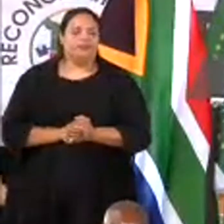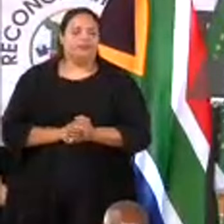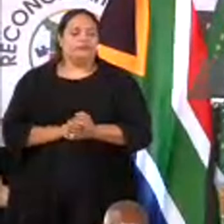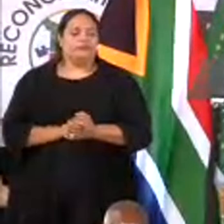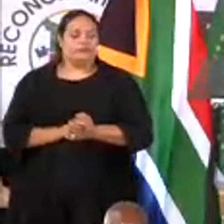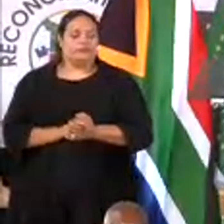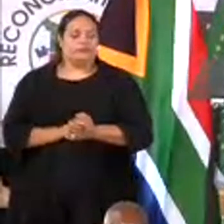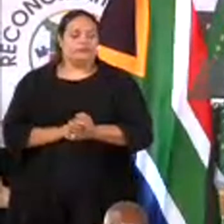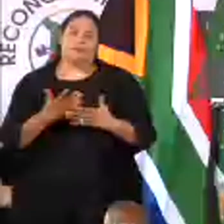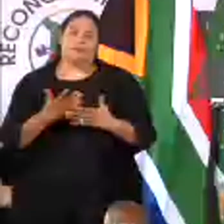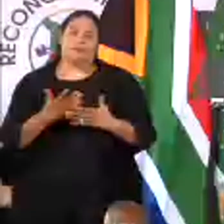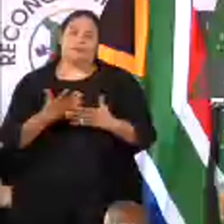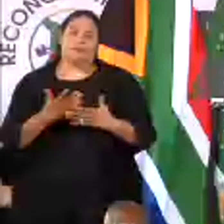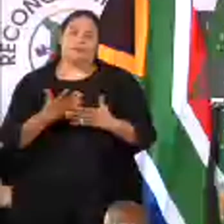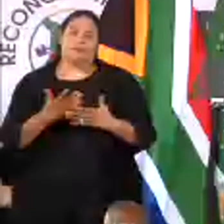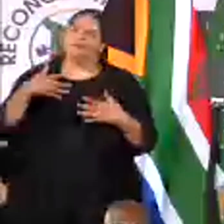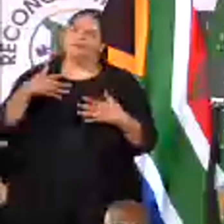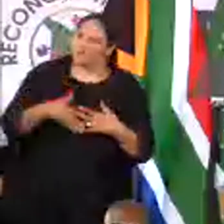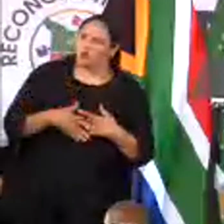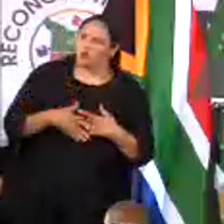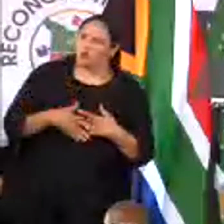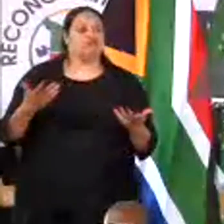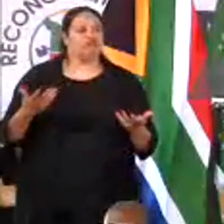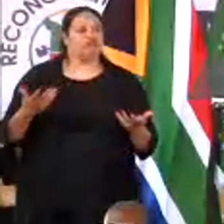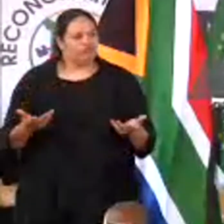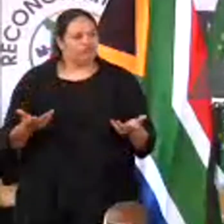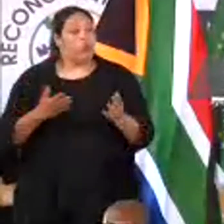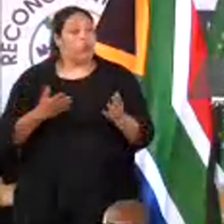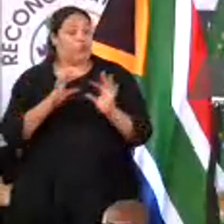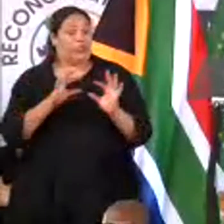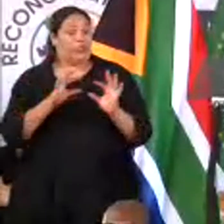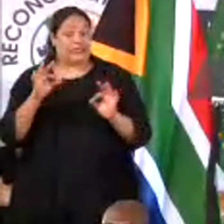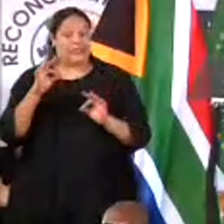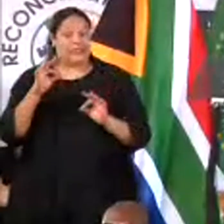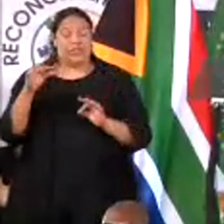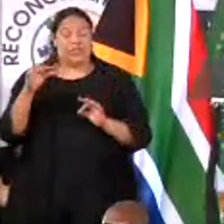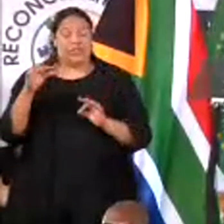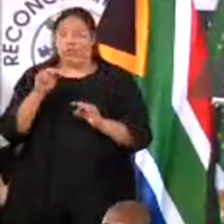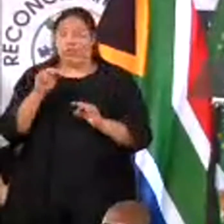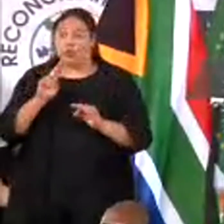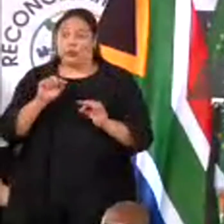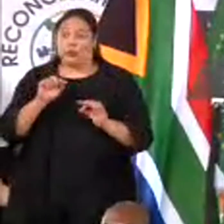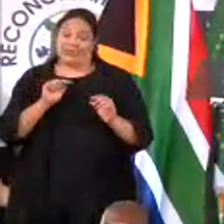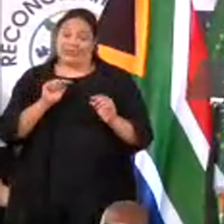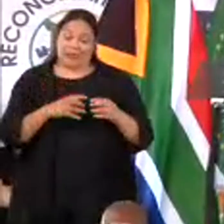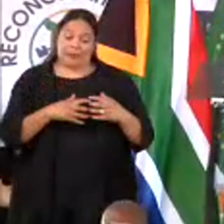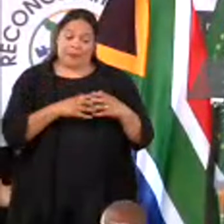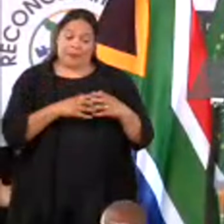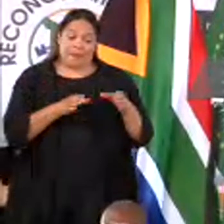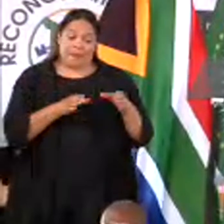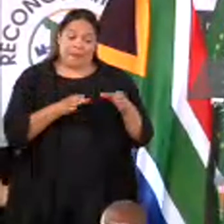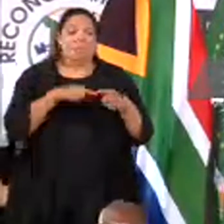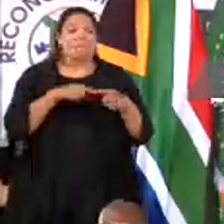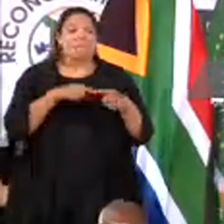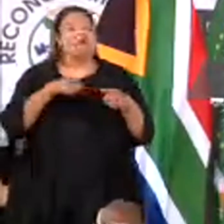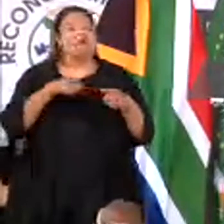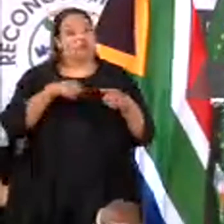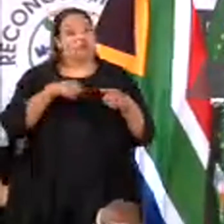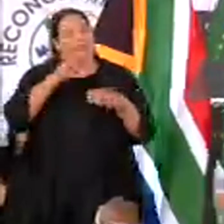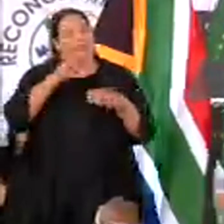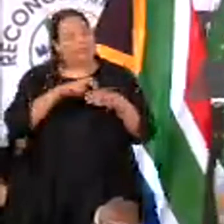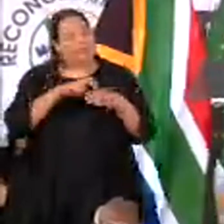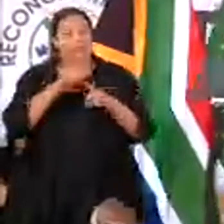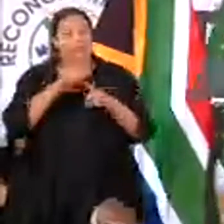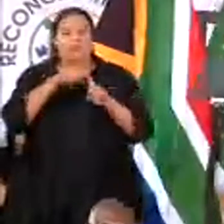We are determined that through this Government of National Unity, we should leave no